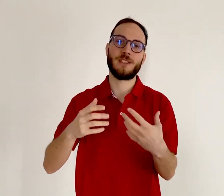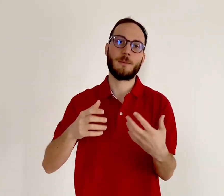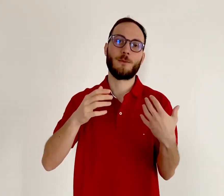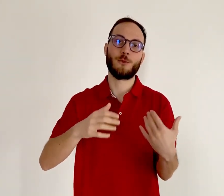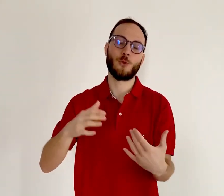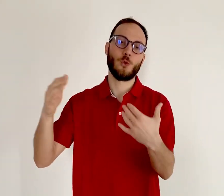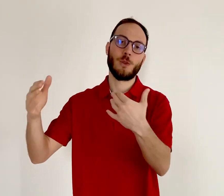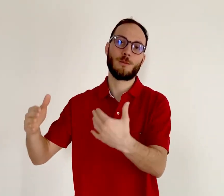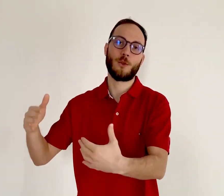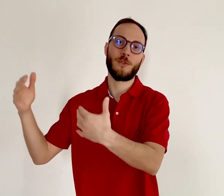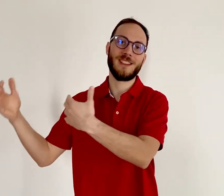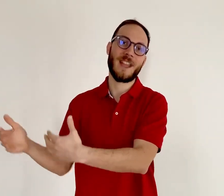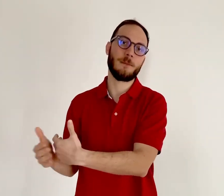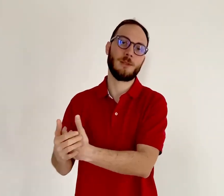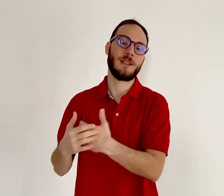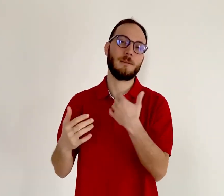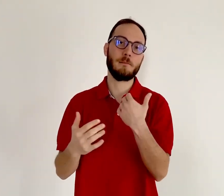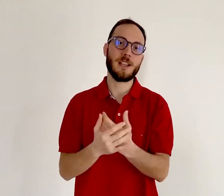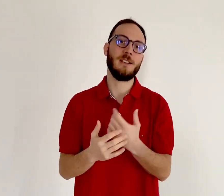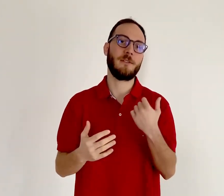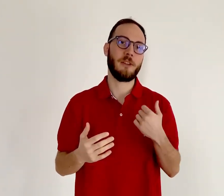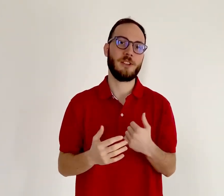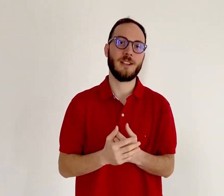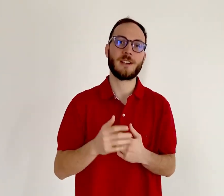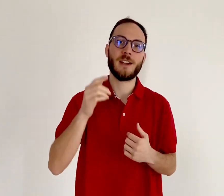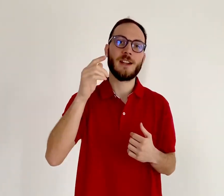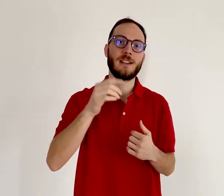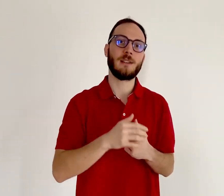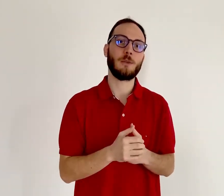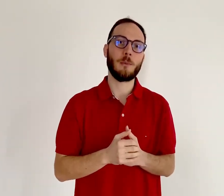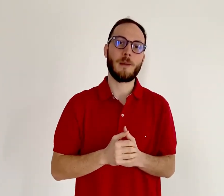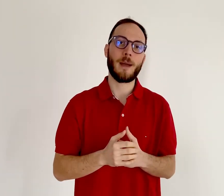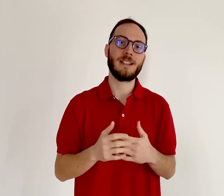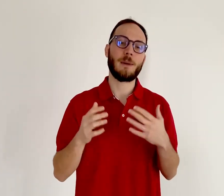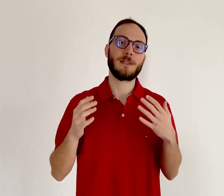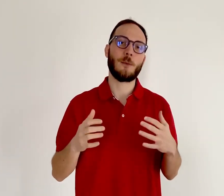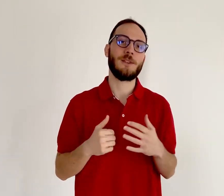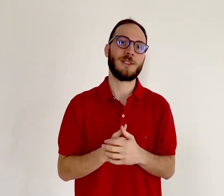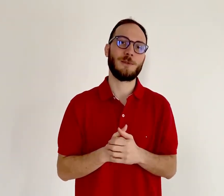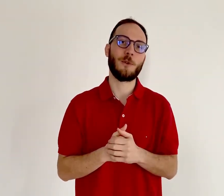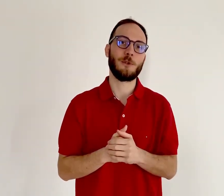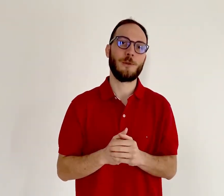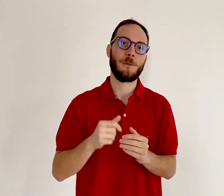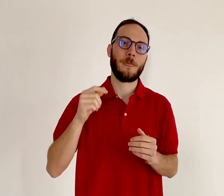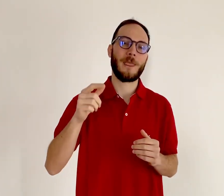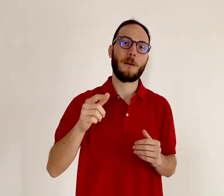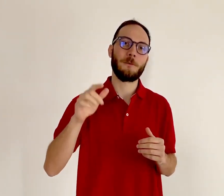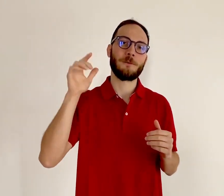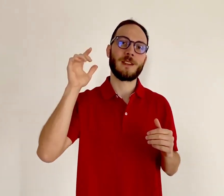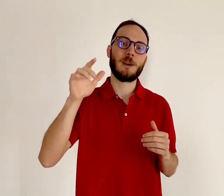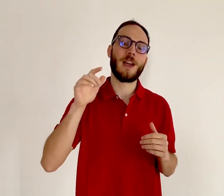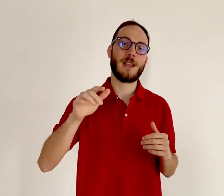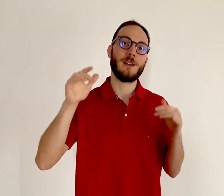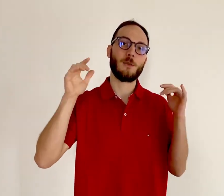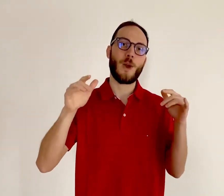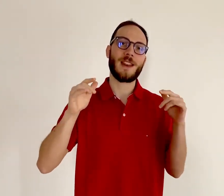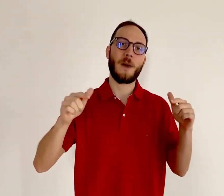them through profit name so that's a big differentiator that's going to maximize commissions for you now go ahead right now